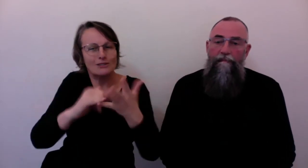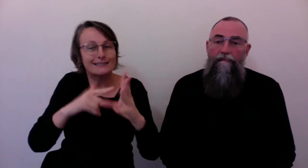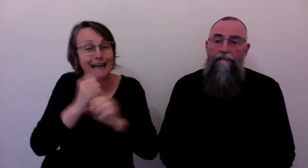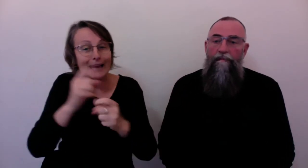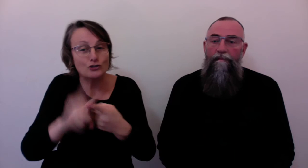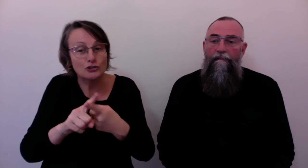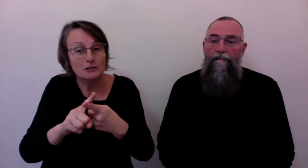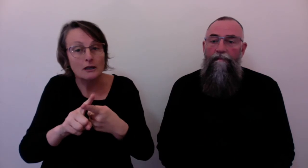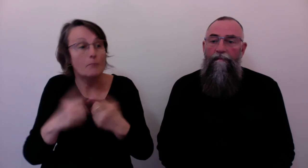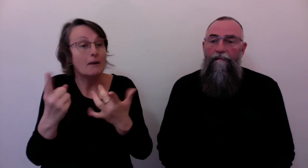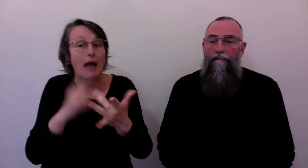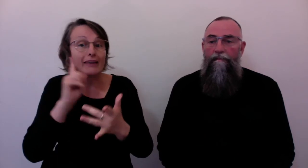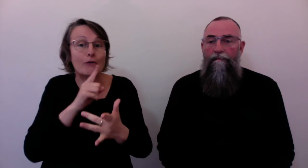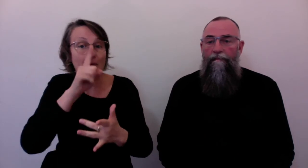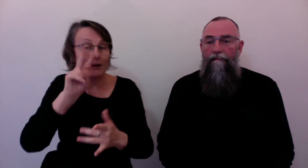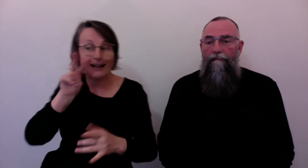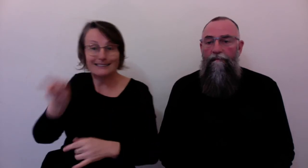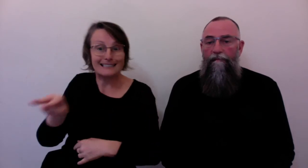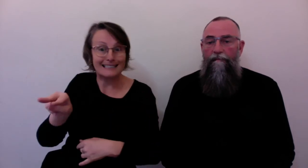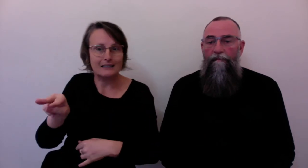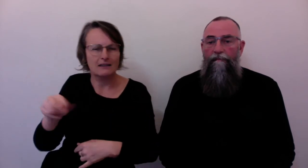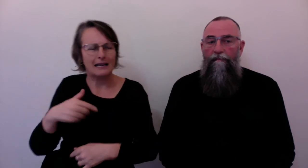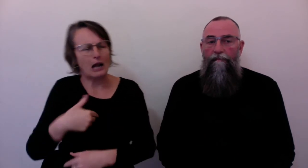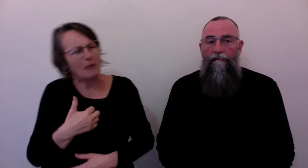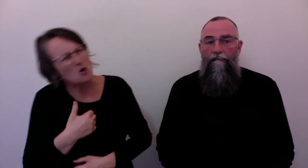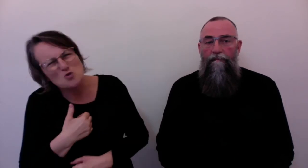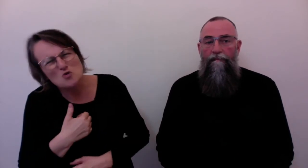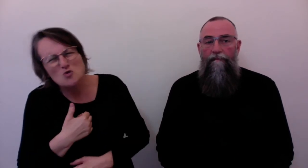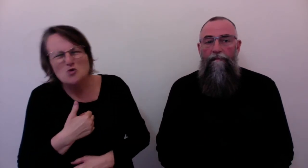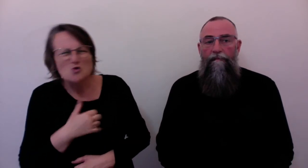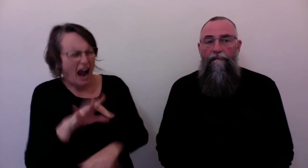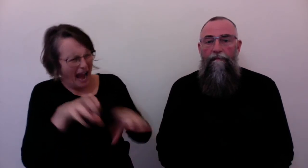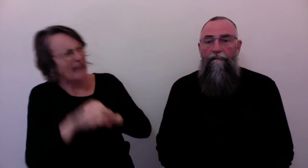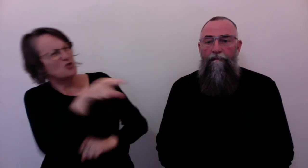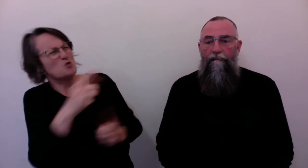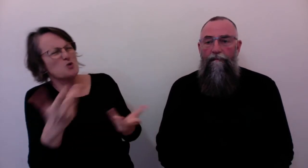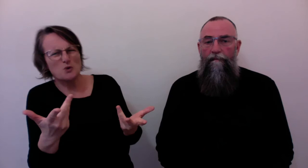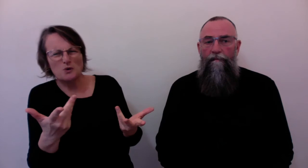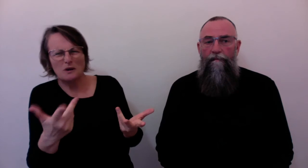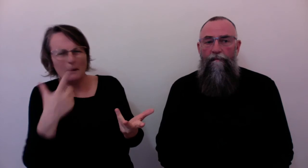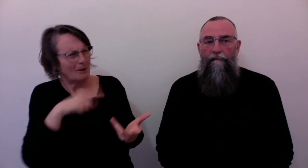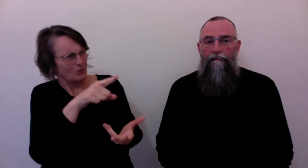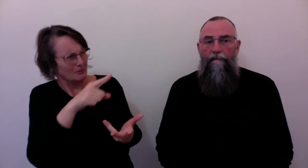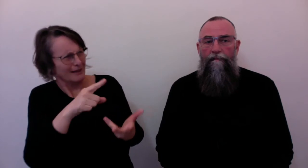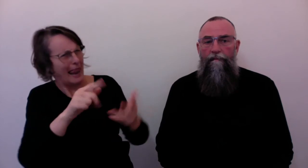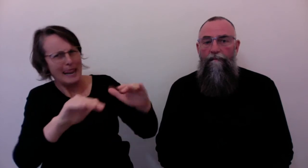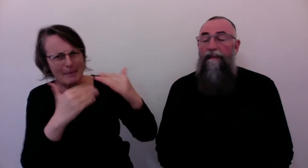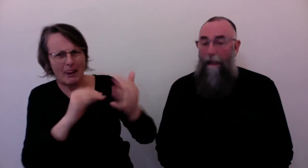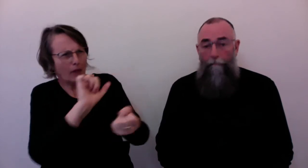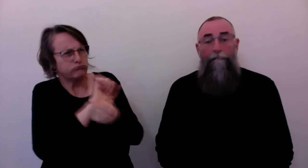crowd can see it because it takes away. And I'm like, oh, I hate you. Yeah. Because they're limiting accessibility. Yeah. How does that